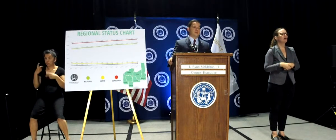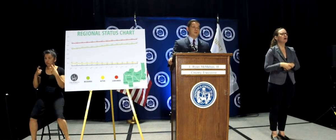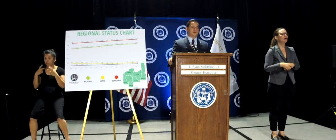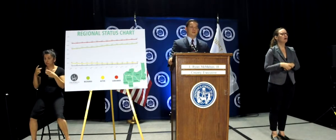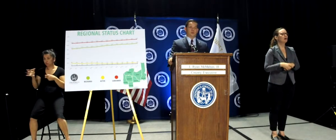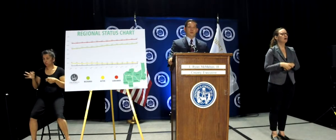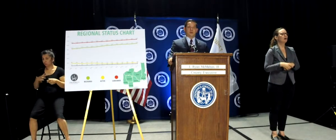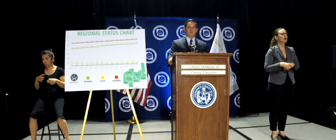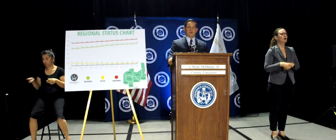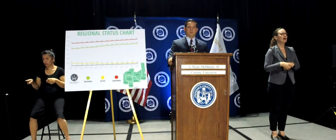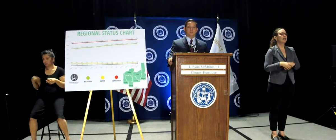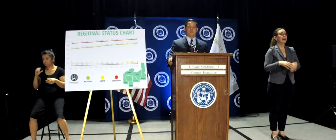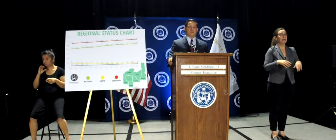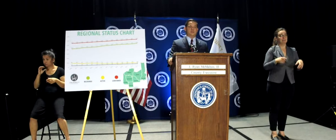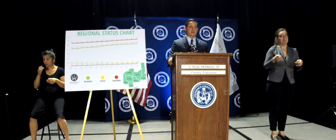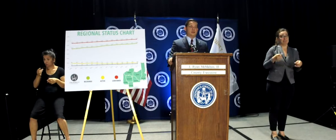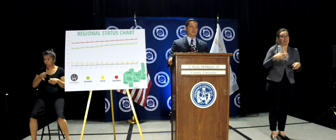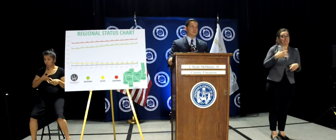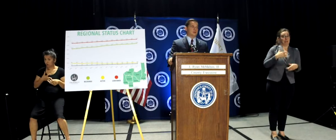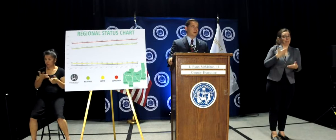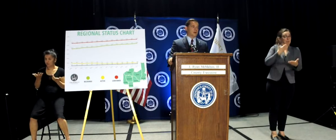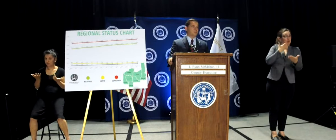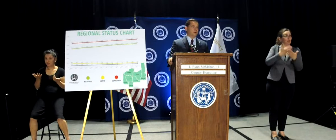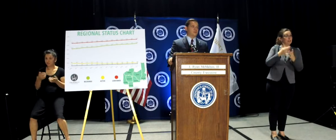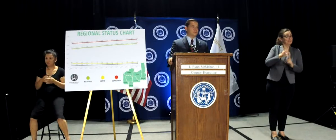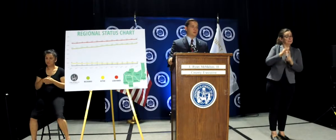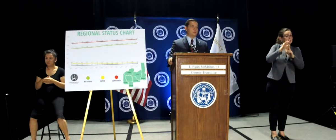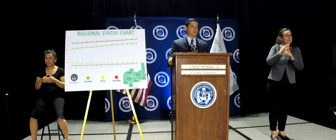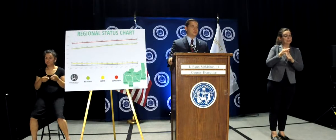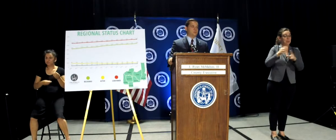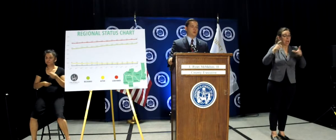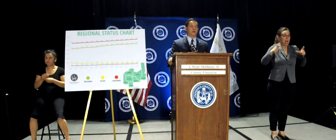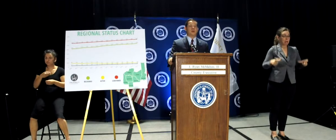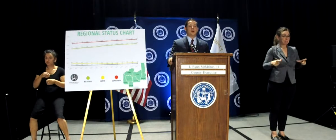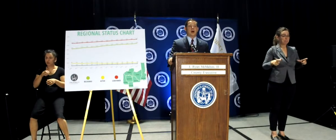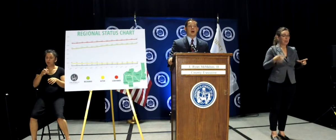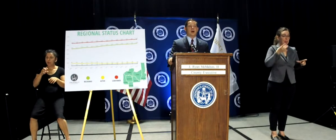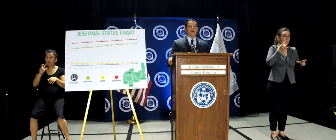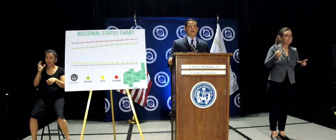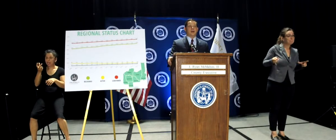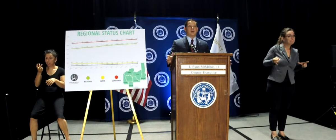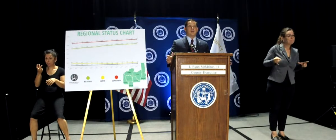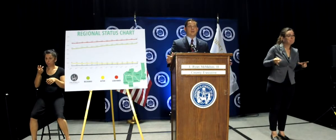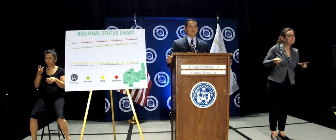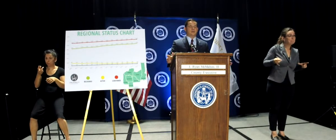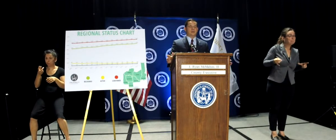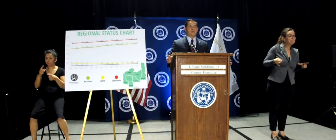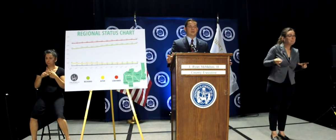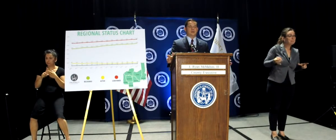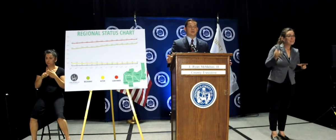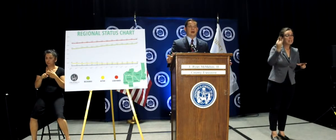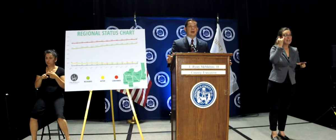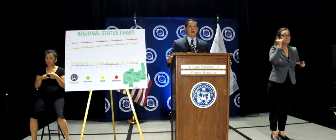establishments, Doritos might be 15 cents, pretzels maybe even cheaper. I